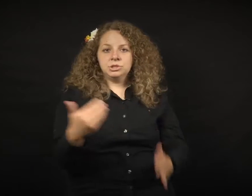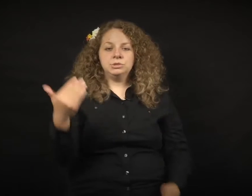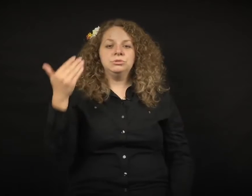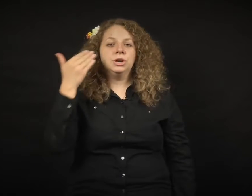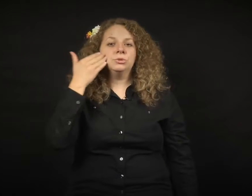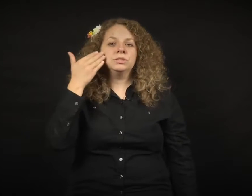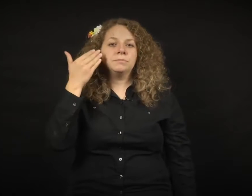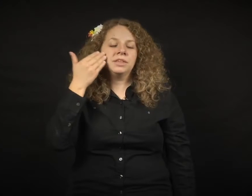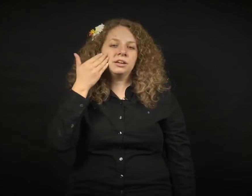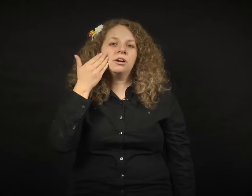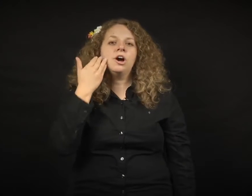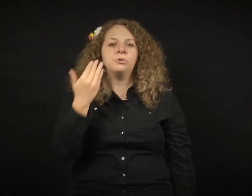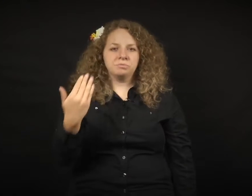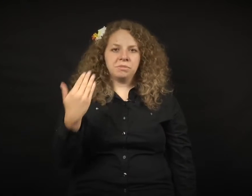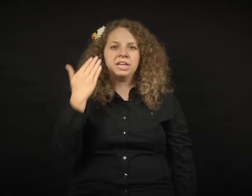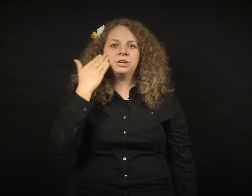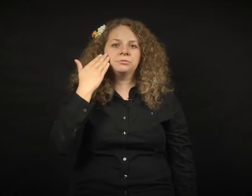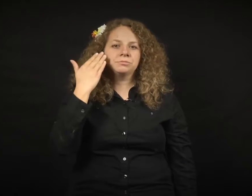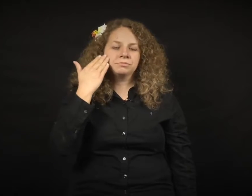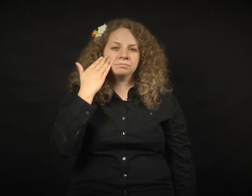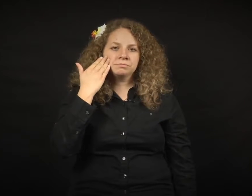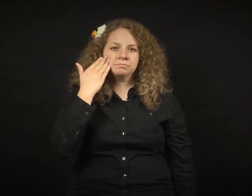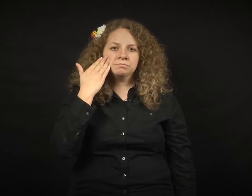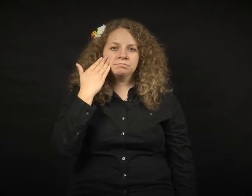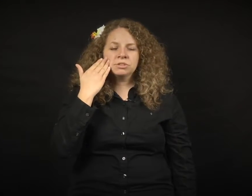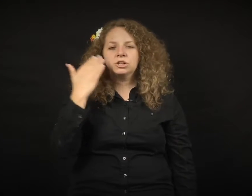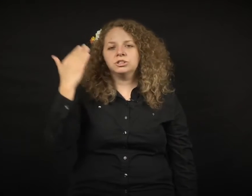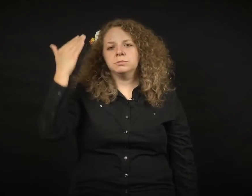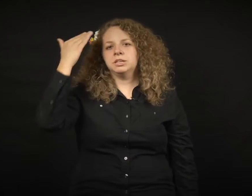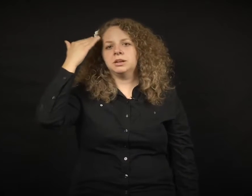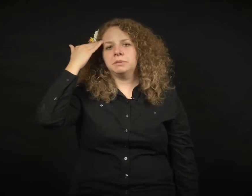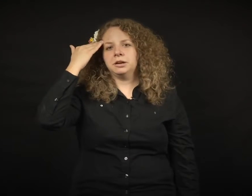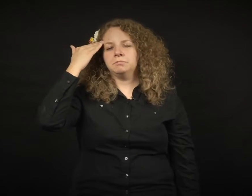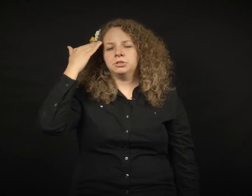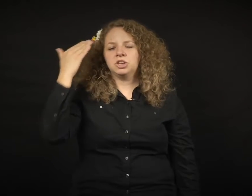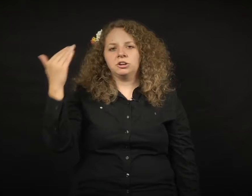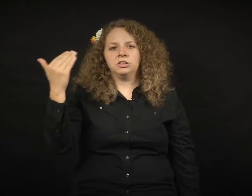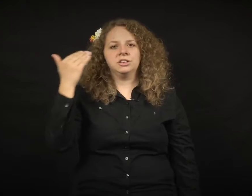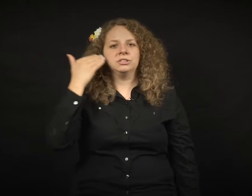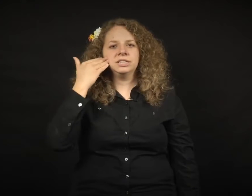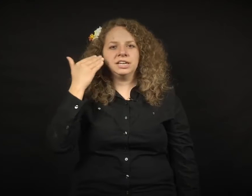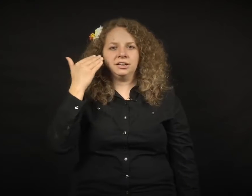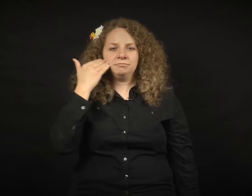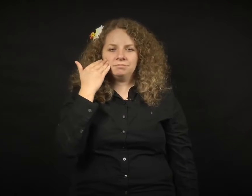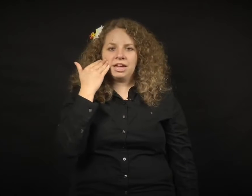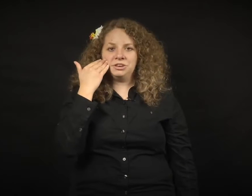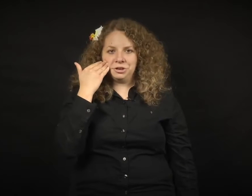To know something. Oh, I know. Could also be done up here, but generally you'll see it here. I know.